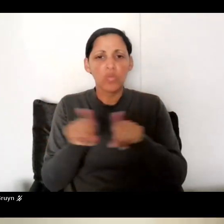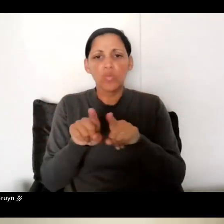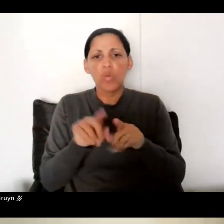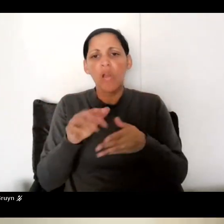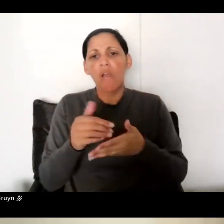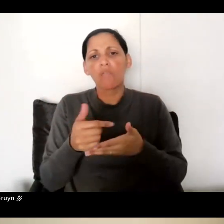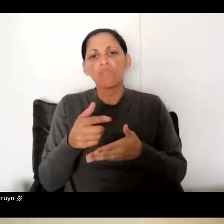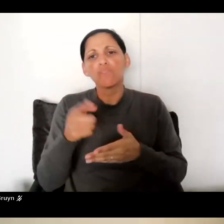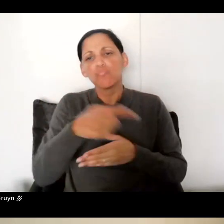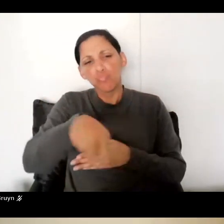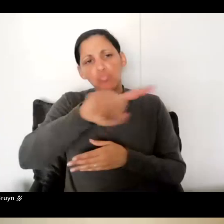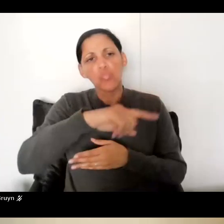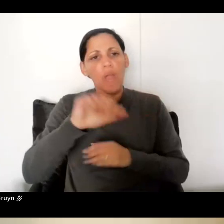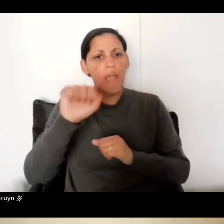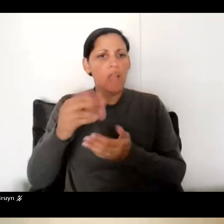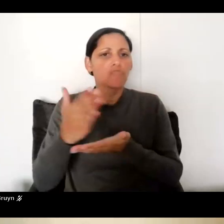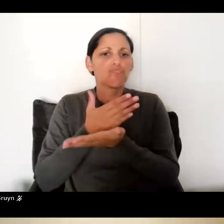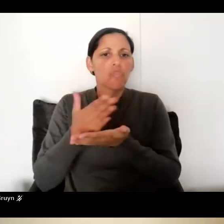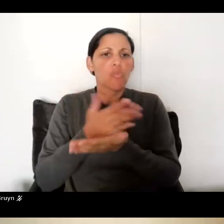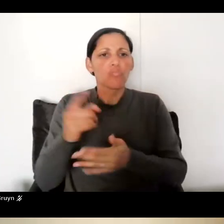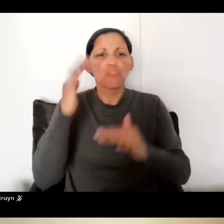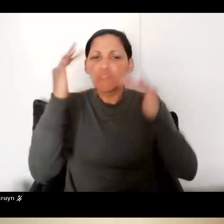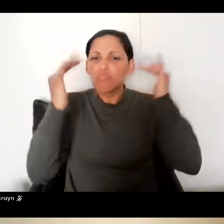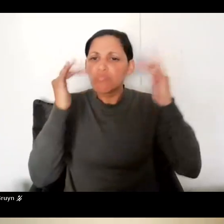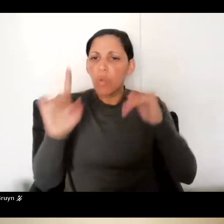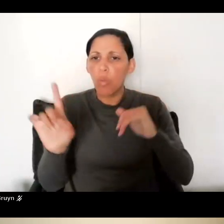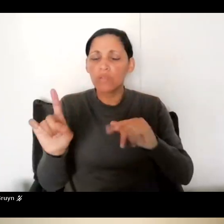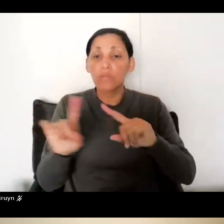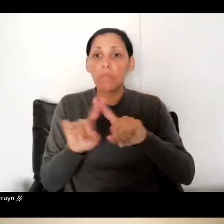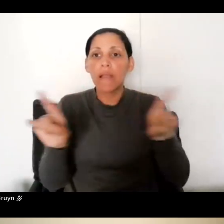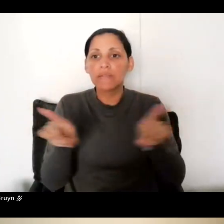think, okay? But also, if you want, you can also comment on